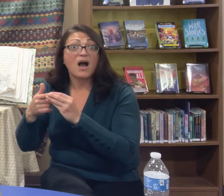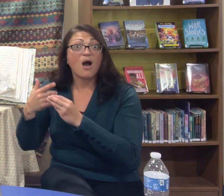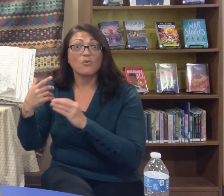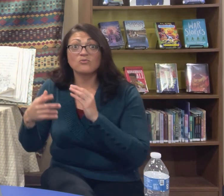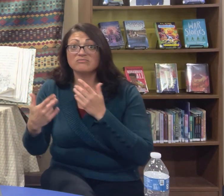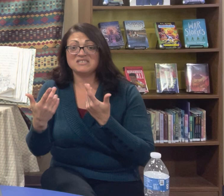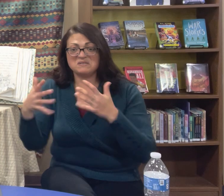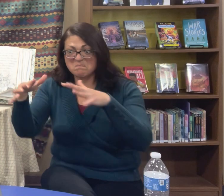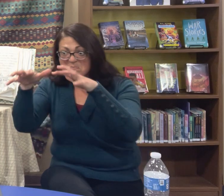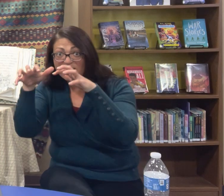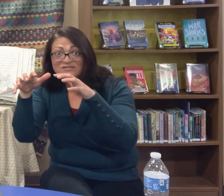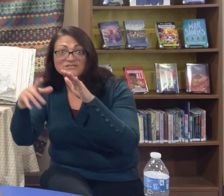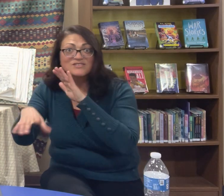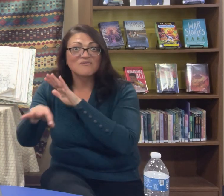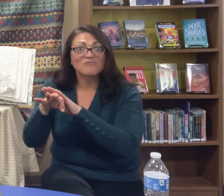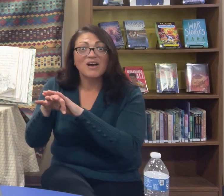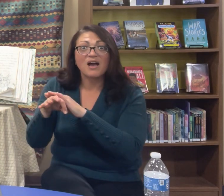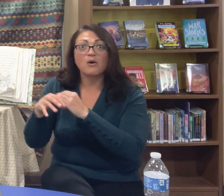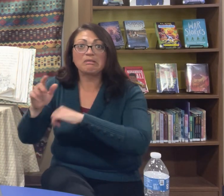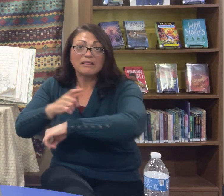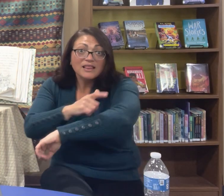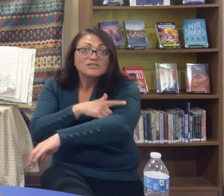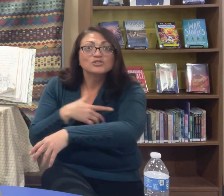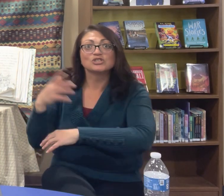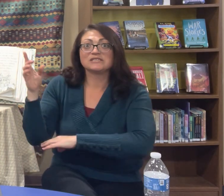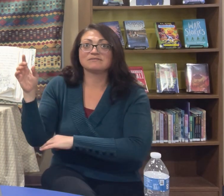Mary. Not at first.